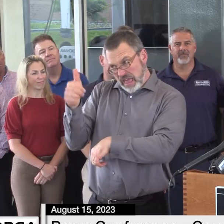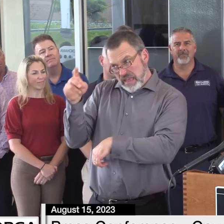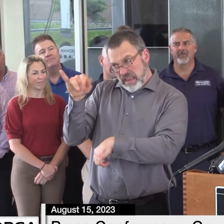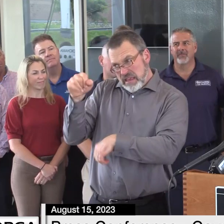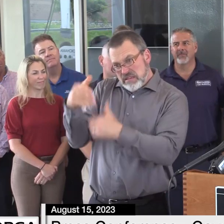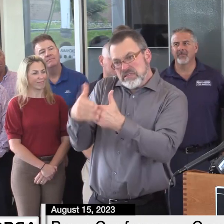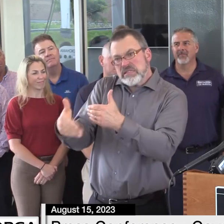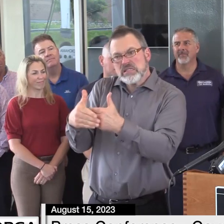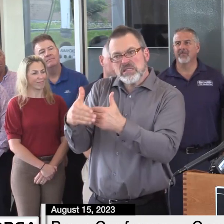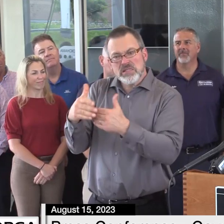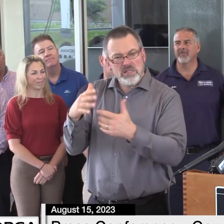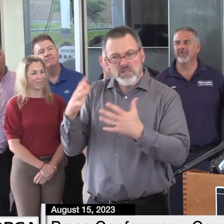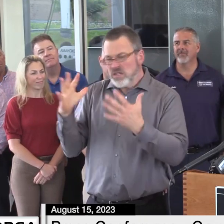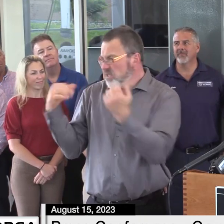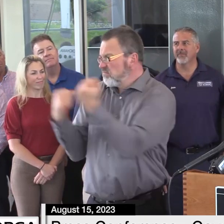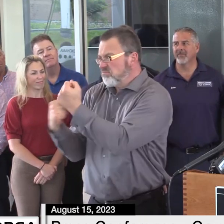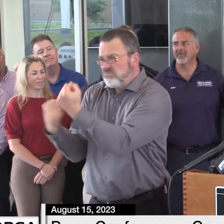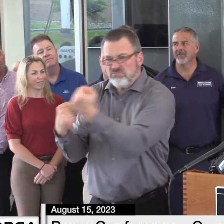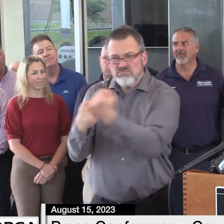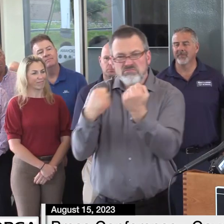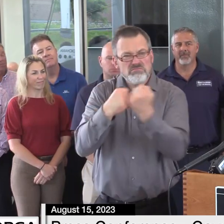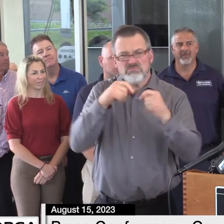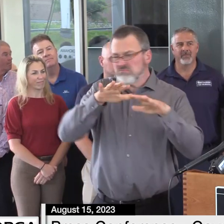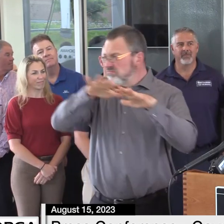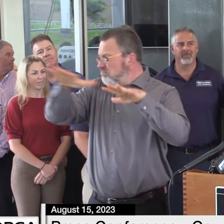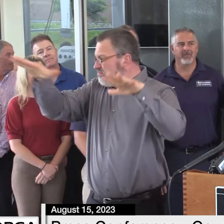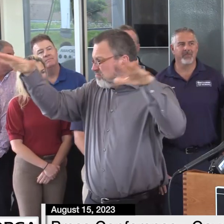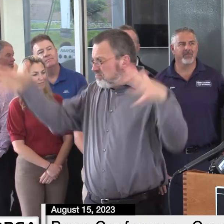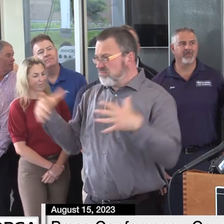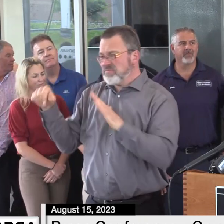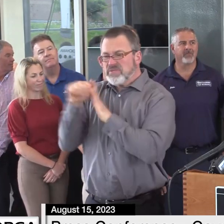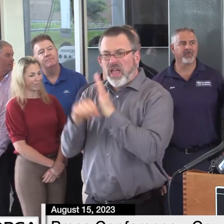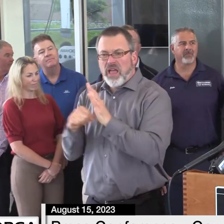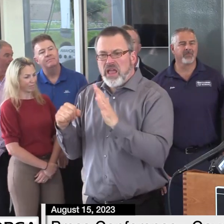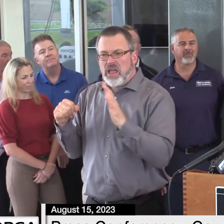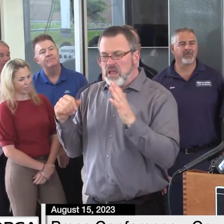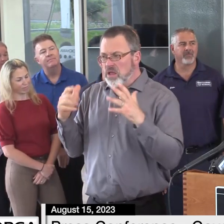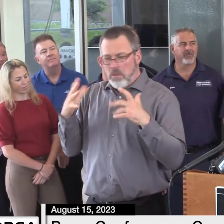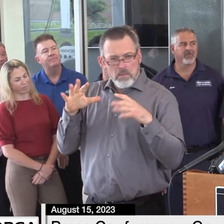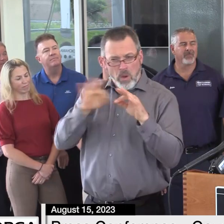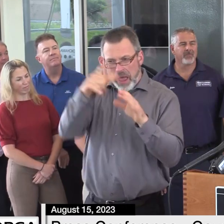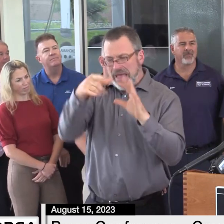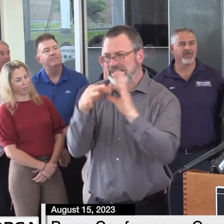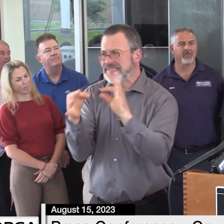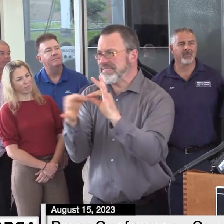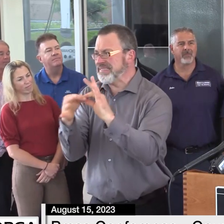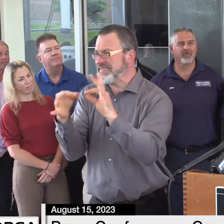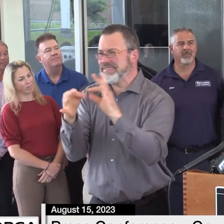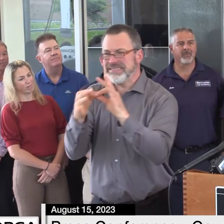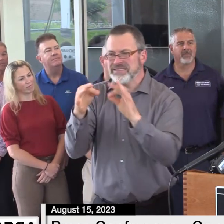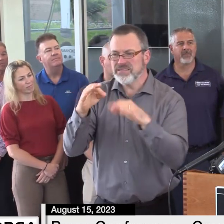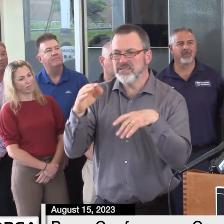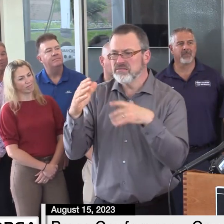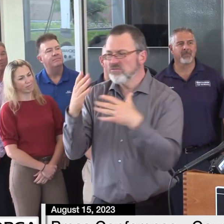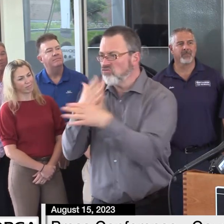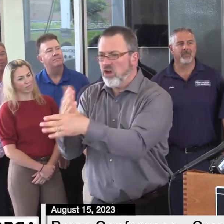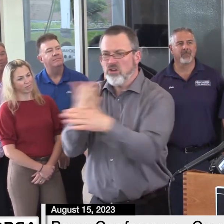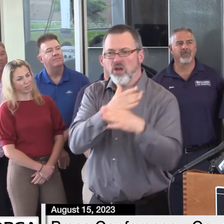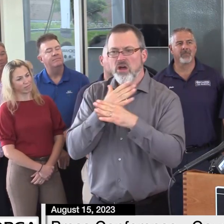your support from the media to get the word out what we're doing here, and any questions, get to Green Up